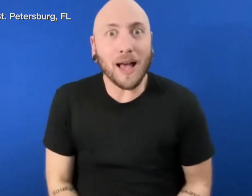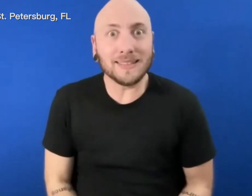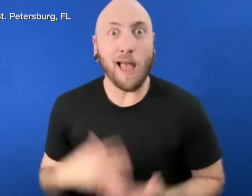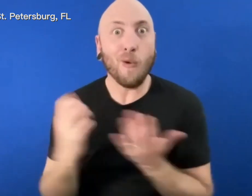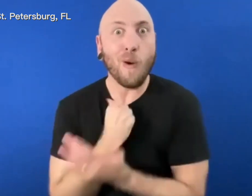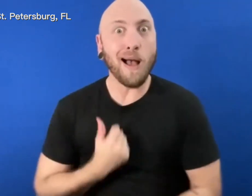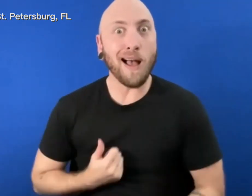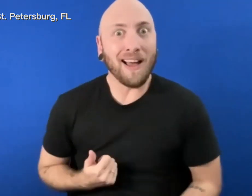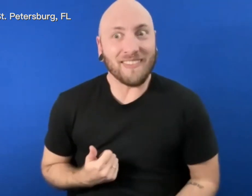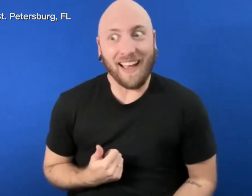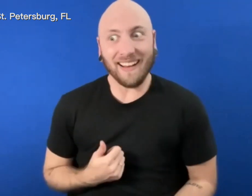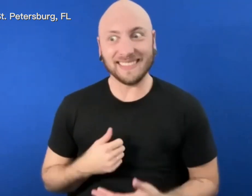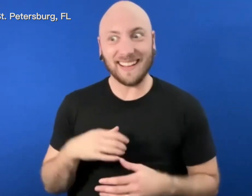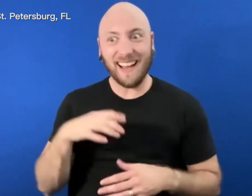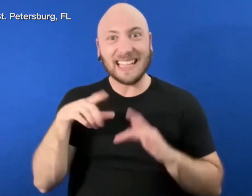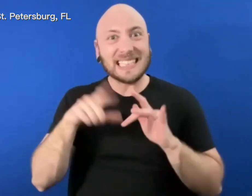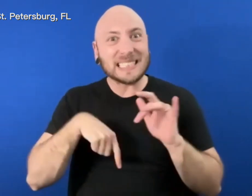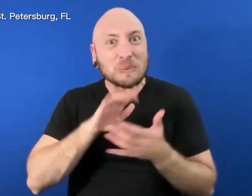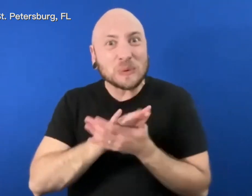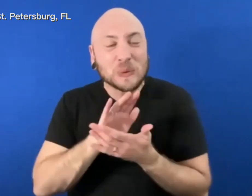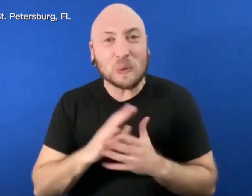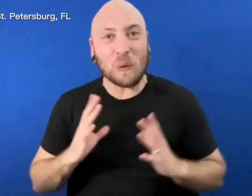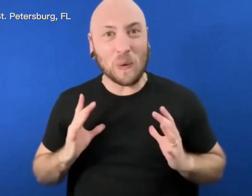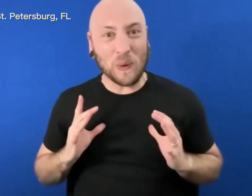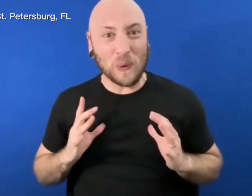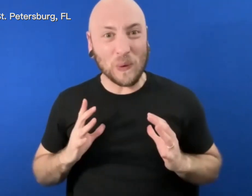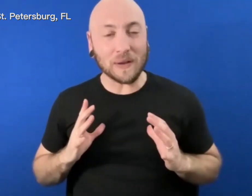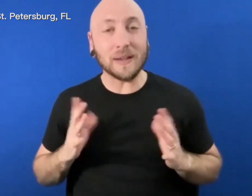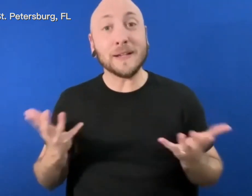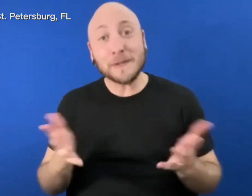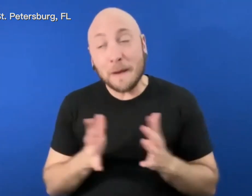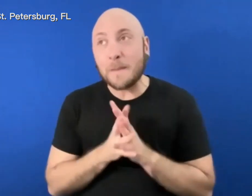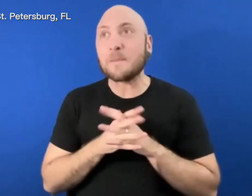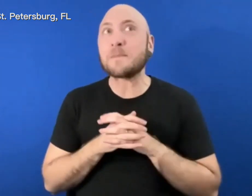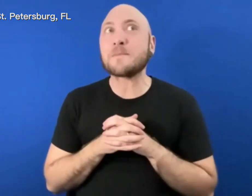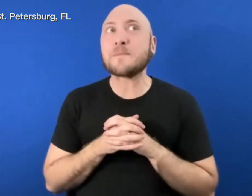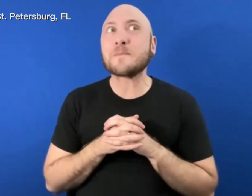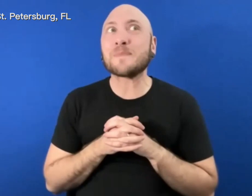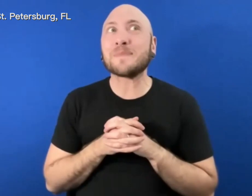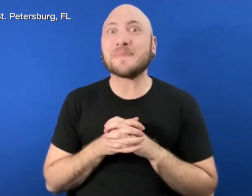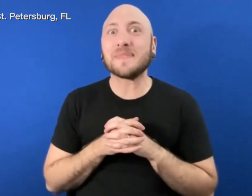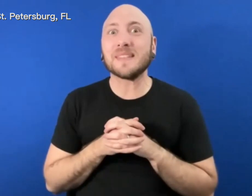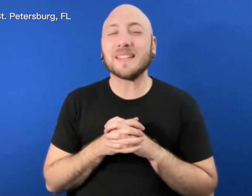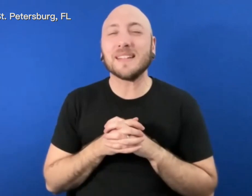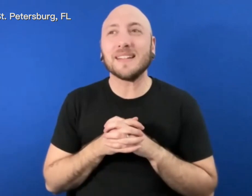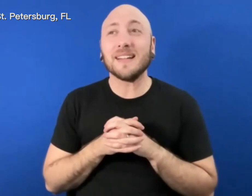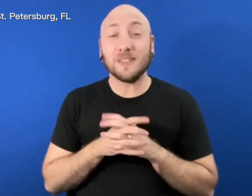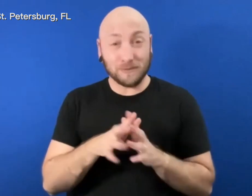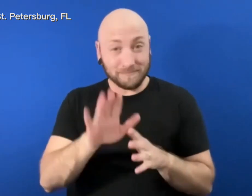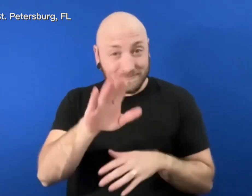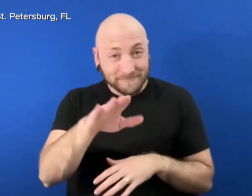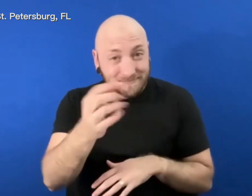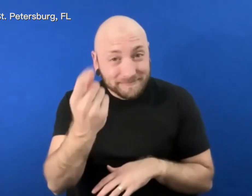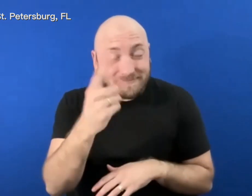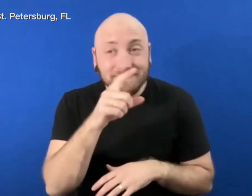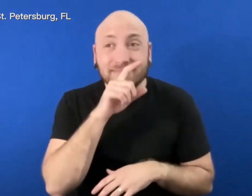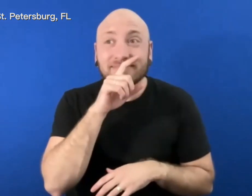felt like for that night, from what I remember of that night, I felt like I could breathe. I felt like all the trauma from